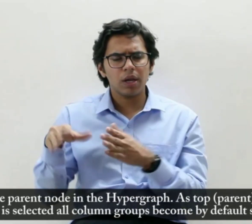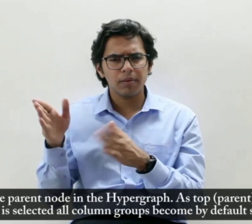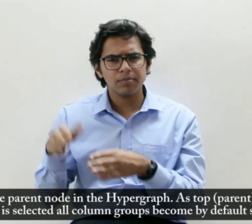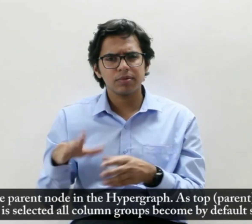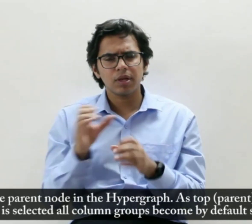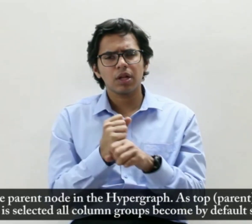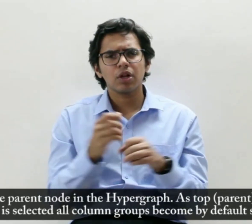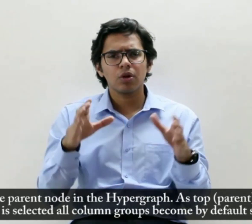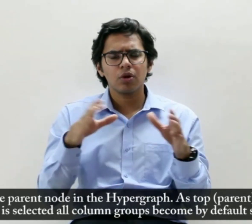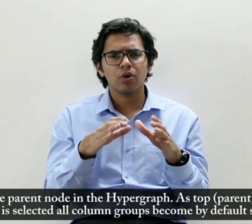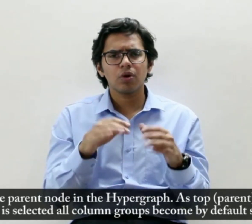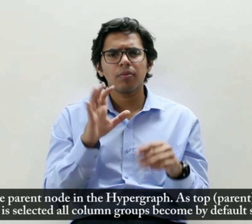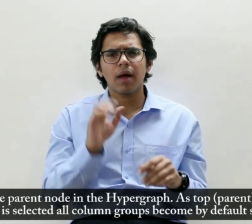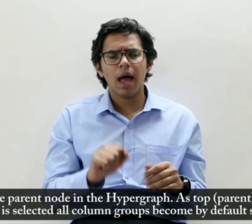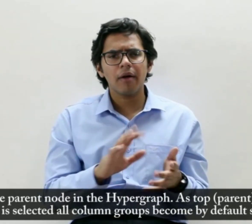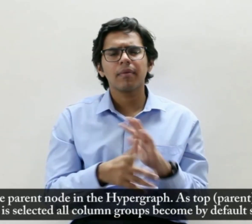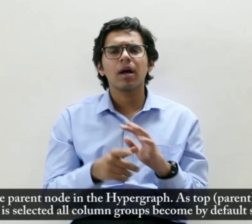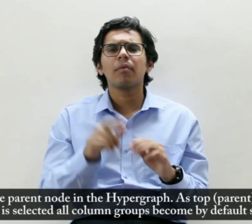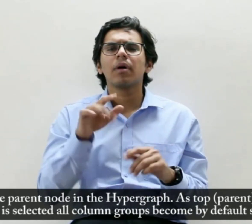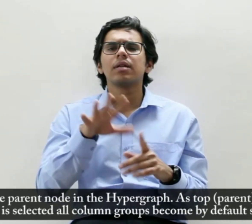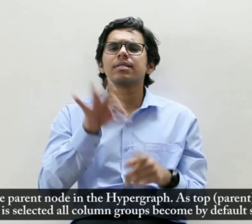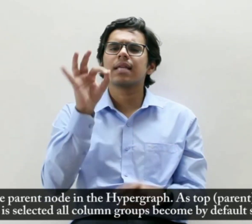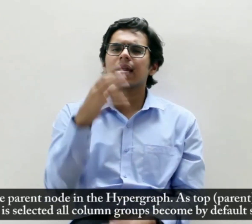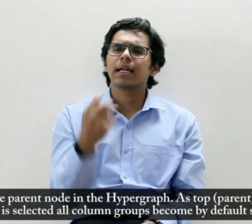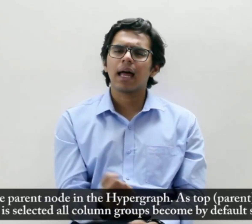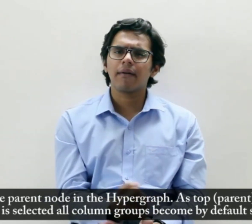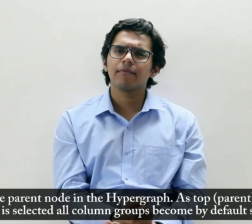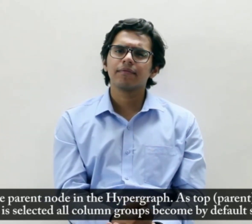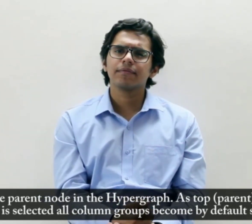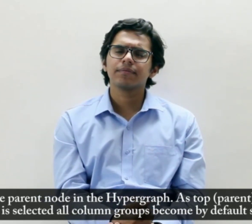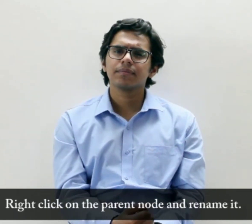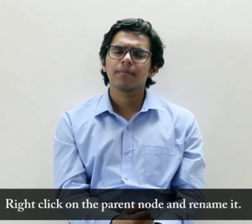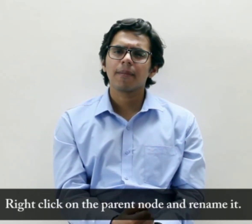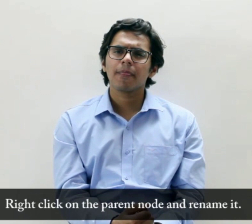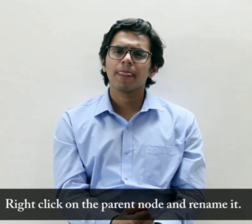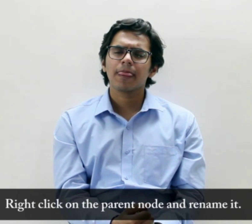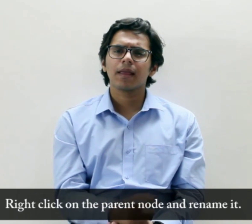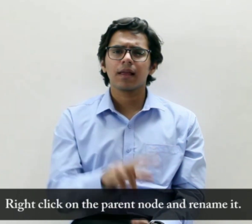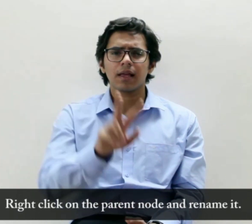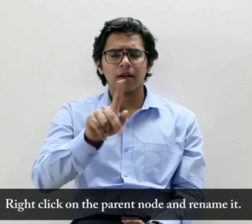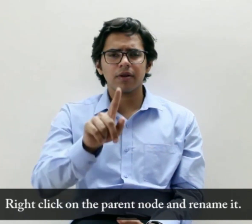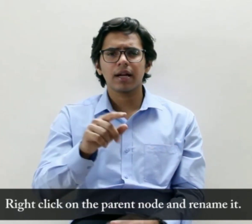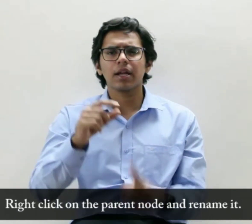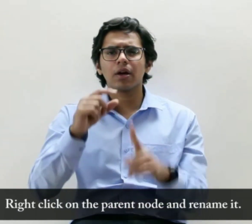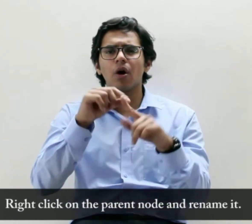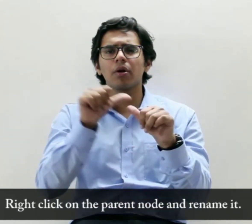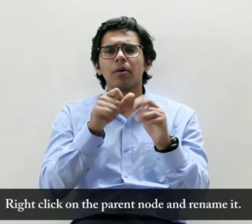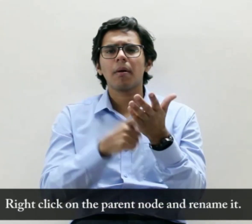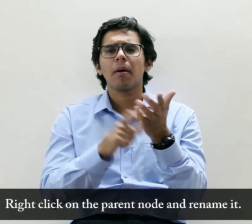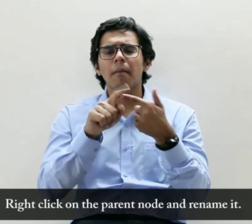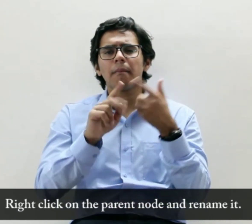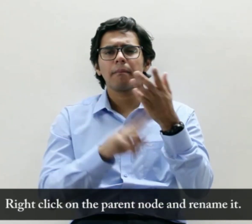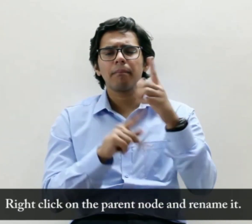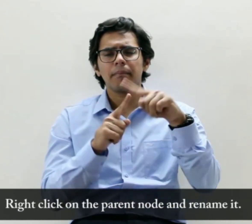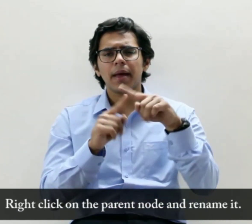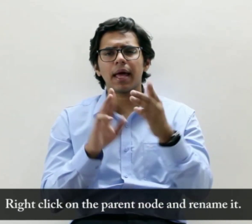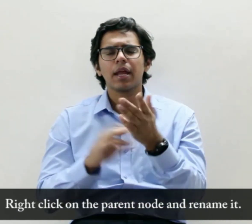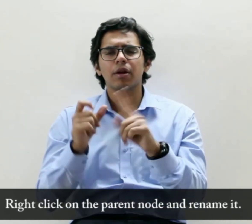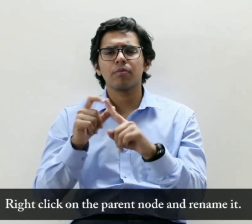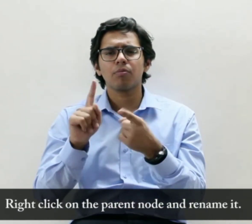selected, all column groups become by default selected. Right-click on the parent node and